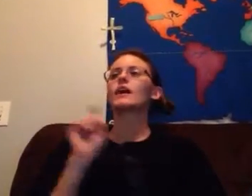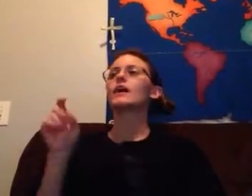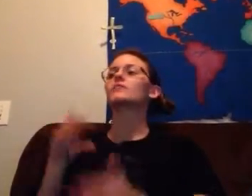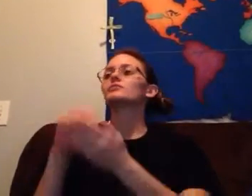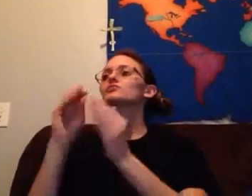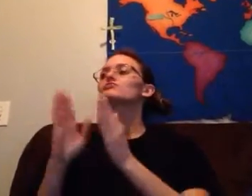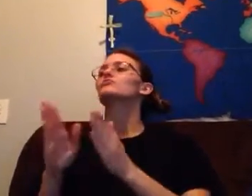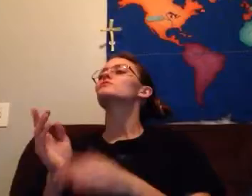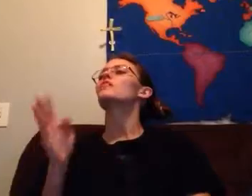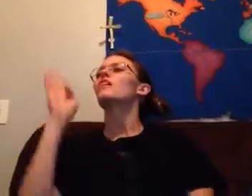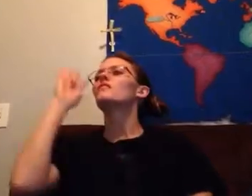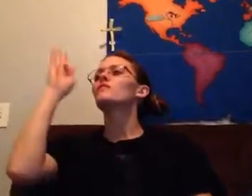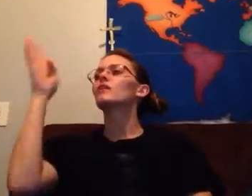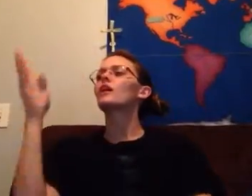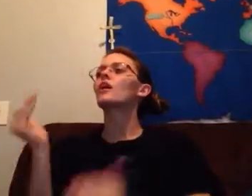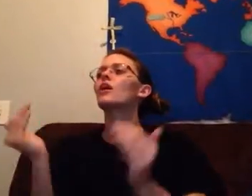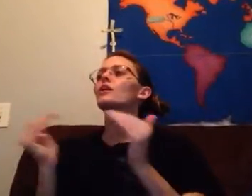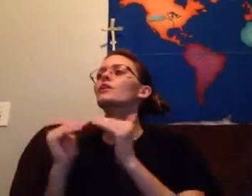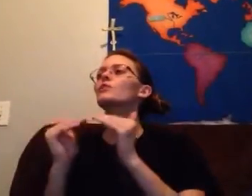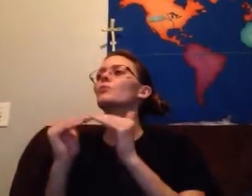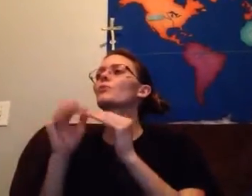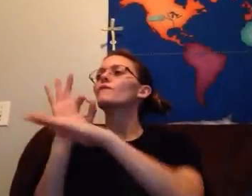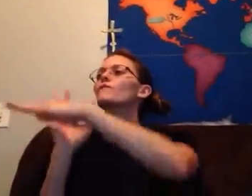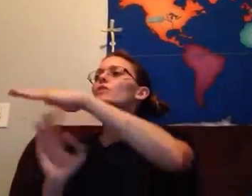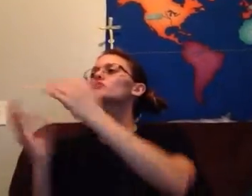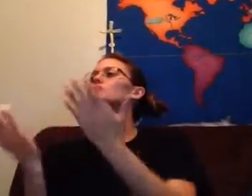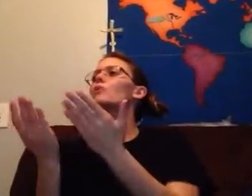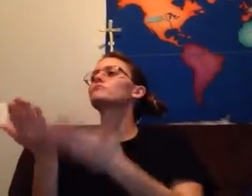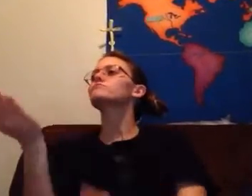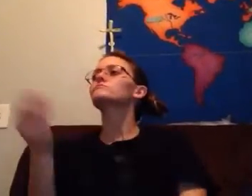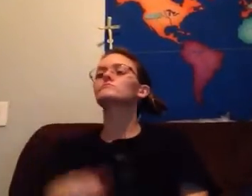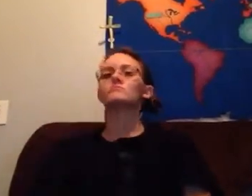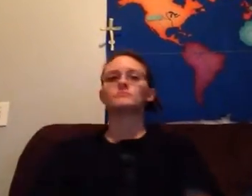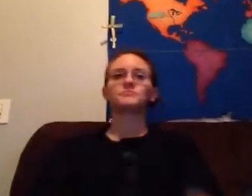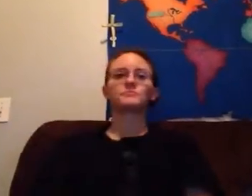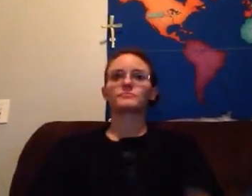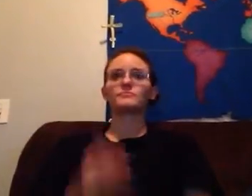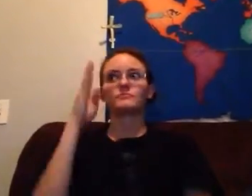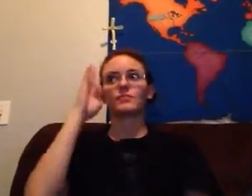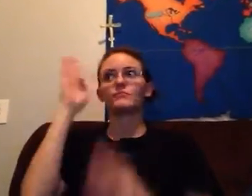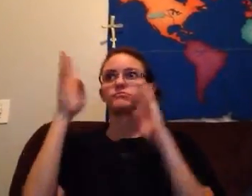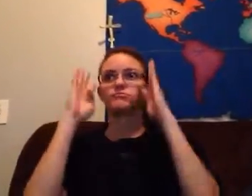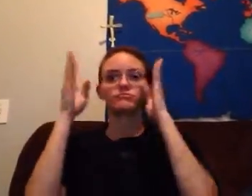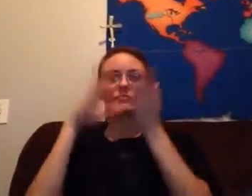So, for 1/2 you'll get 2/4, 3/6,